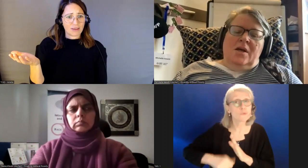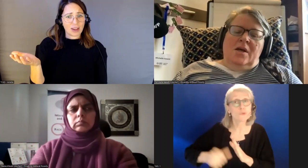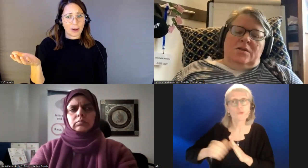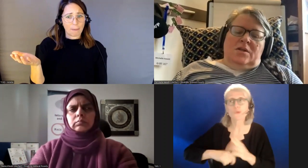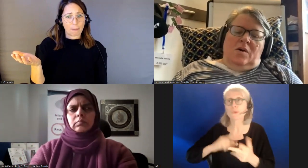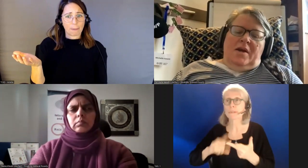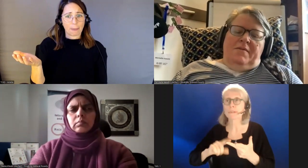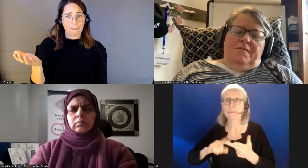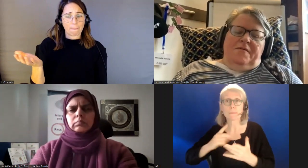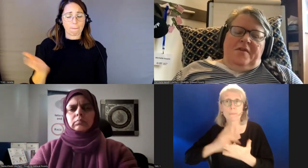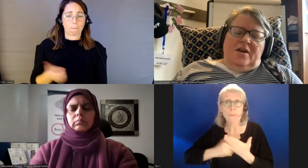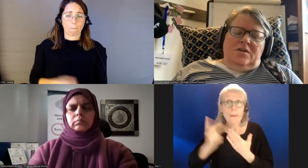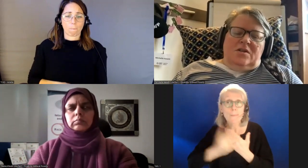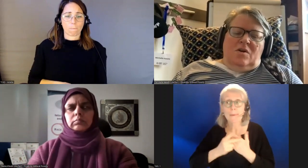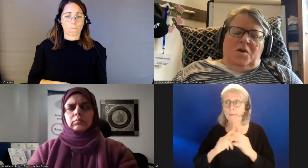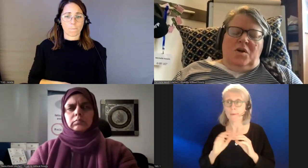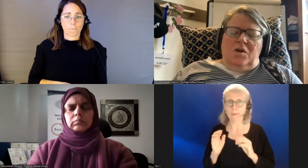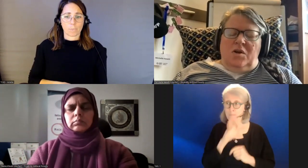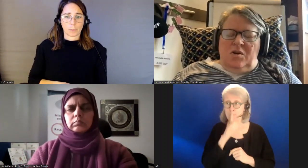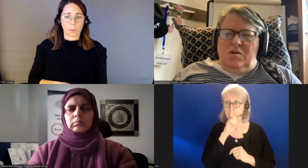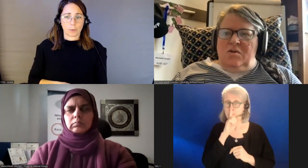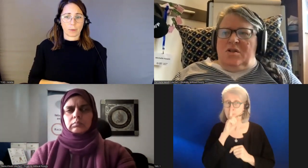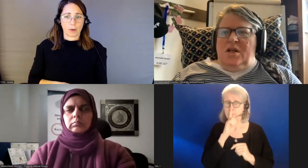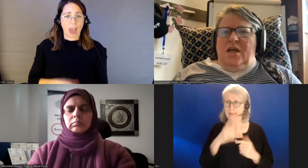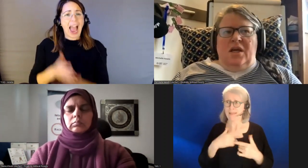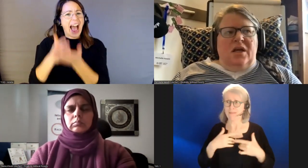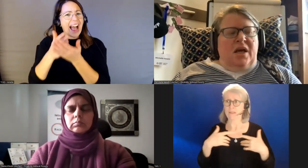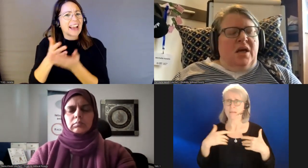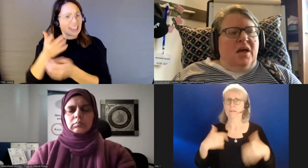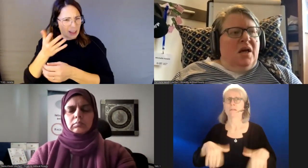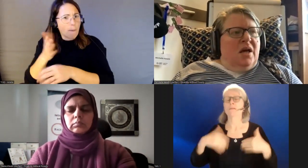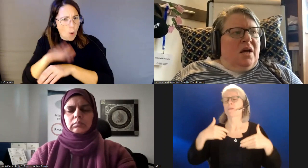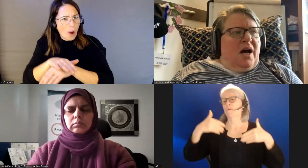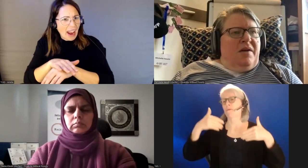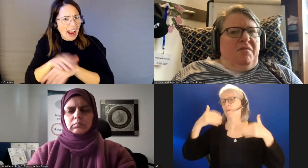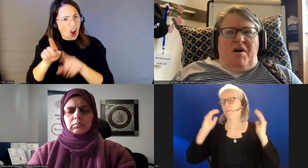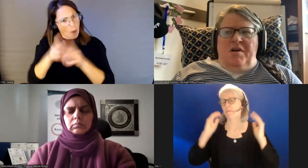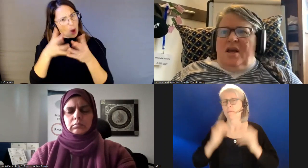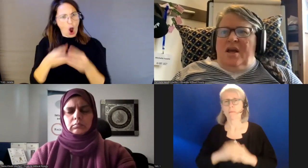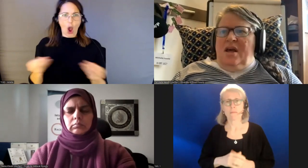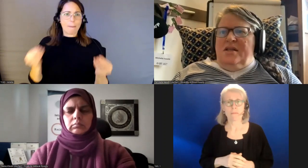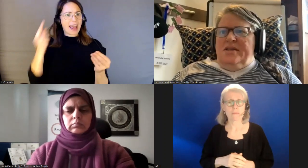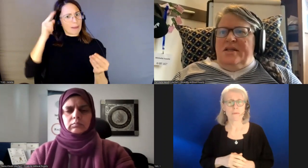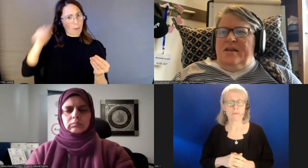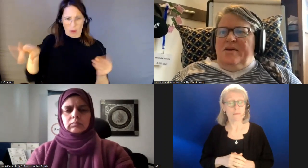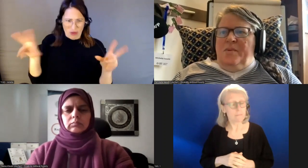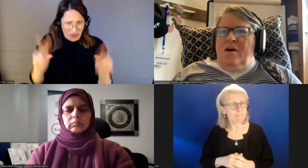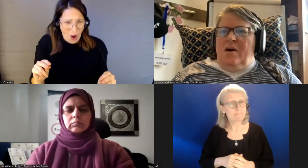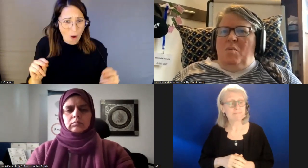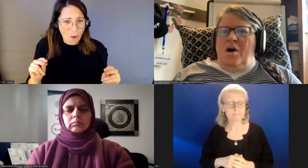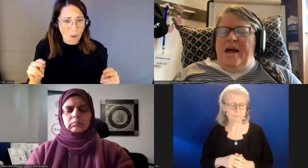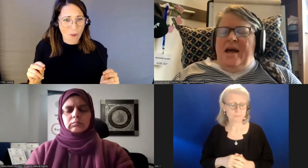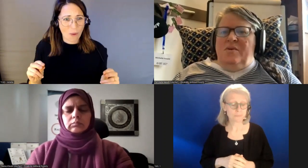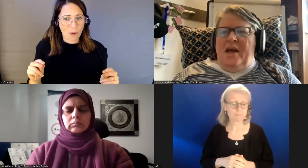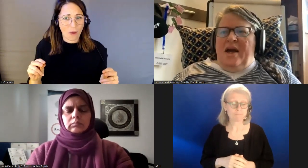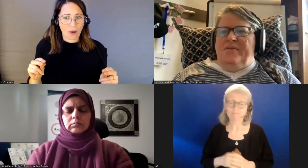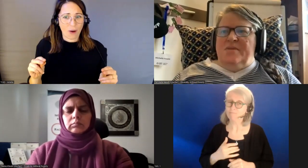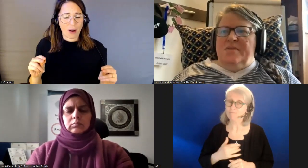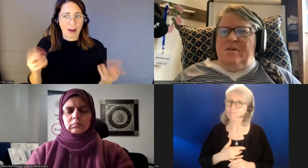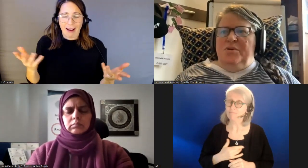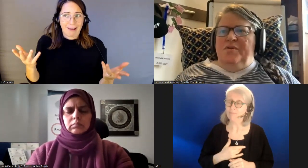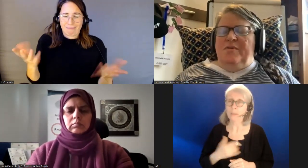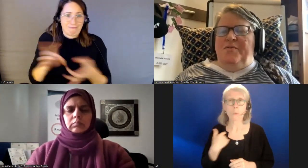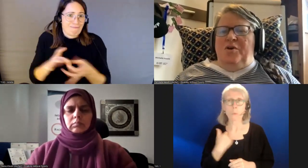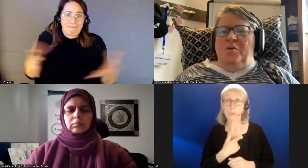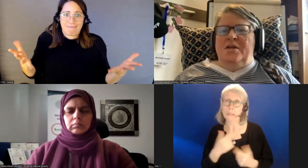bill. So it feels so hugely ironic to say that we, at one hand, we have